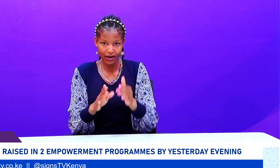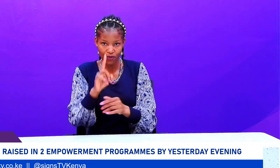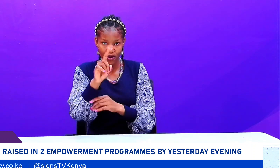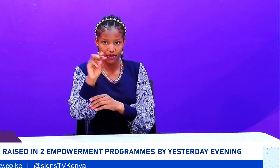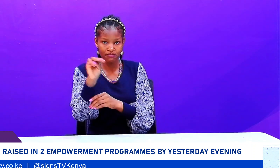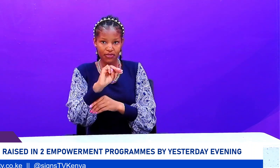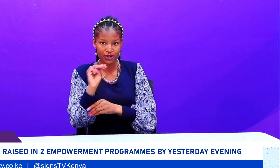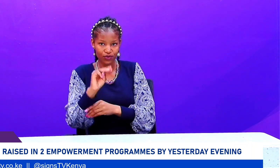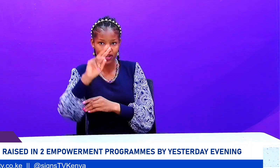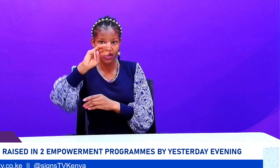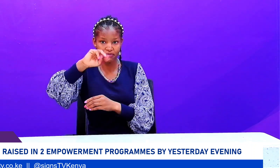Parliament